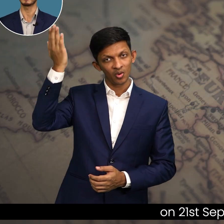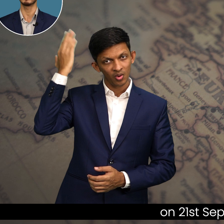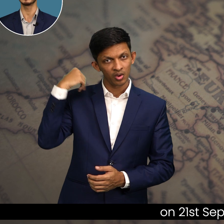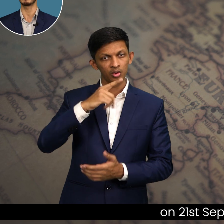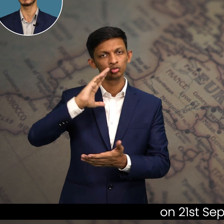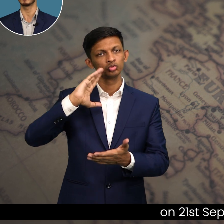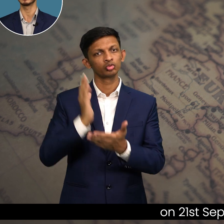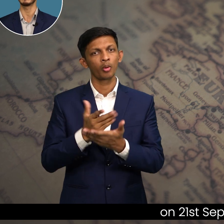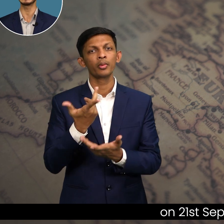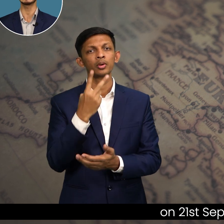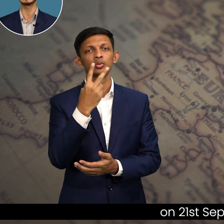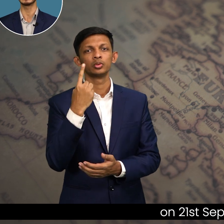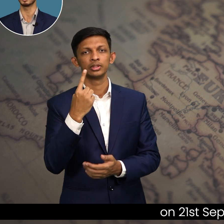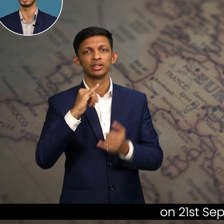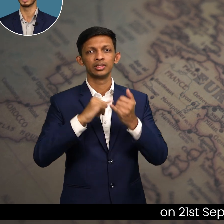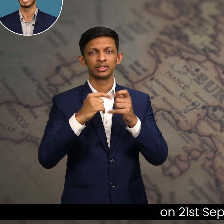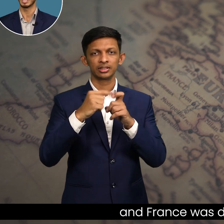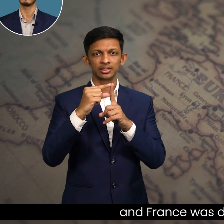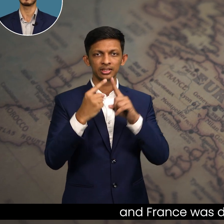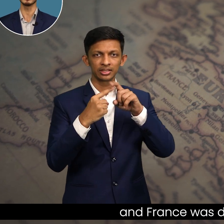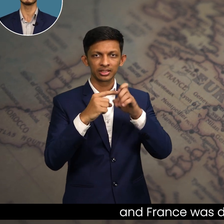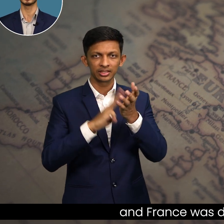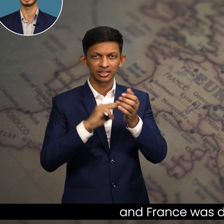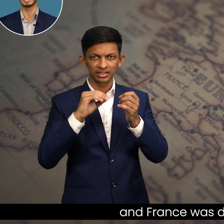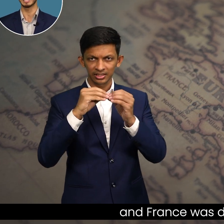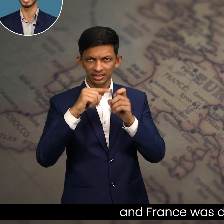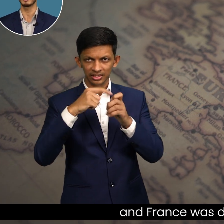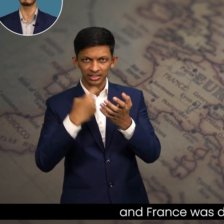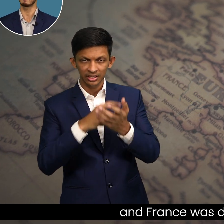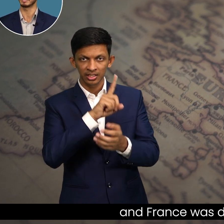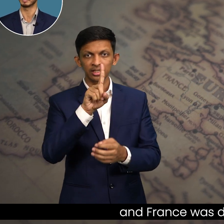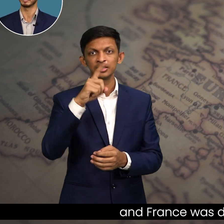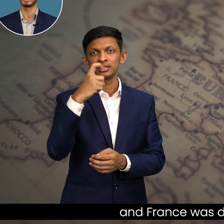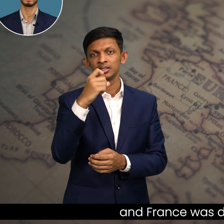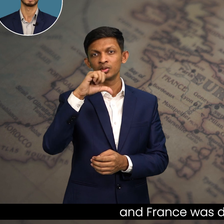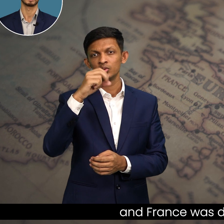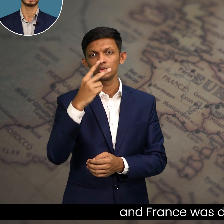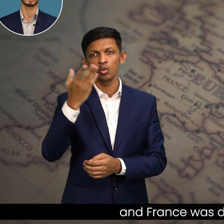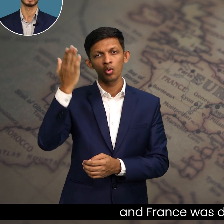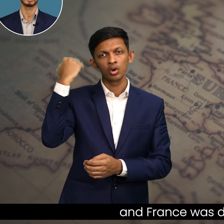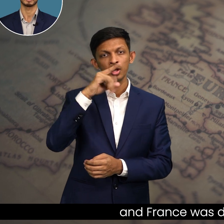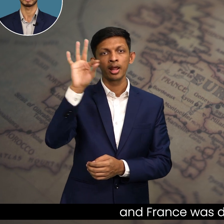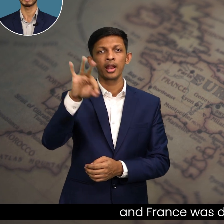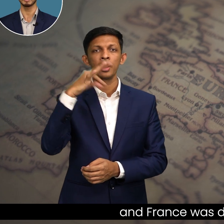on 21st September 1792 and France was declared a republic.